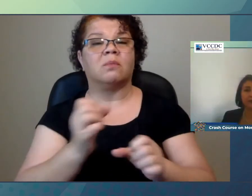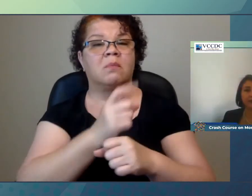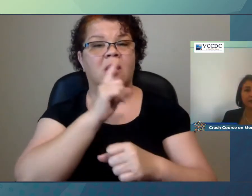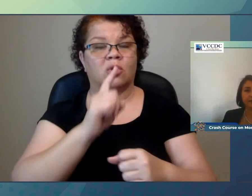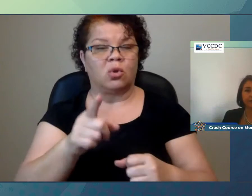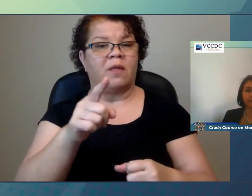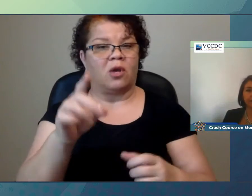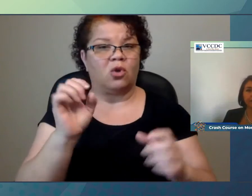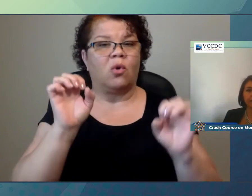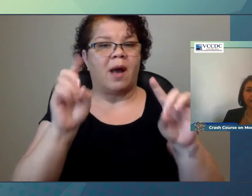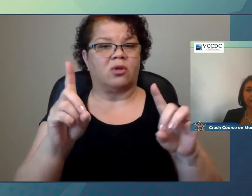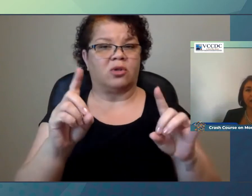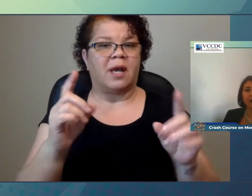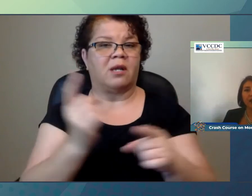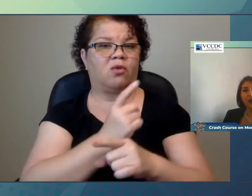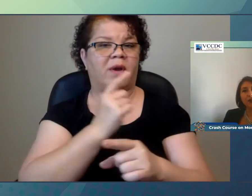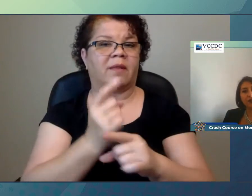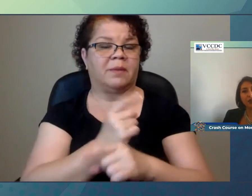correctly.